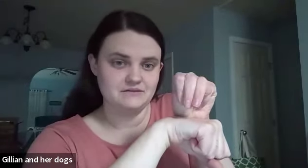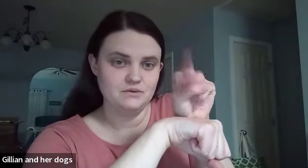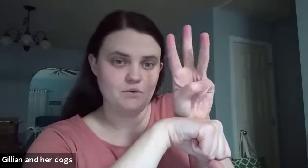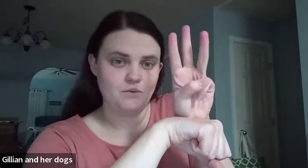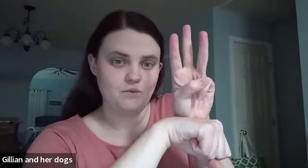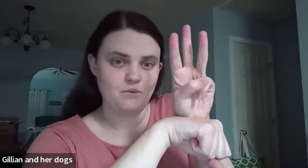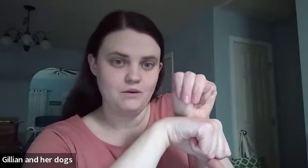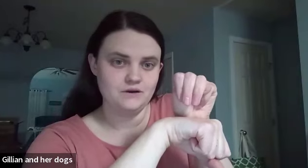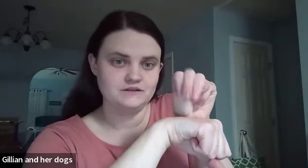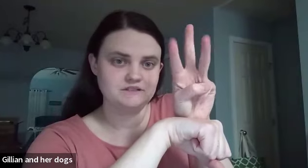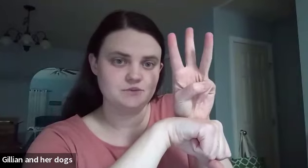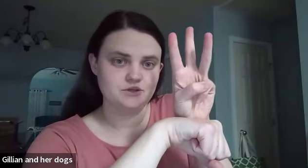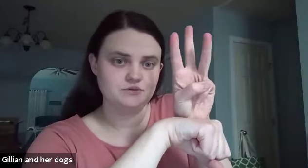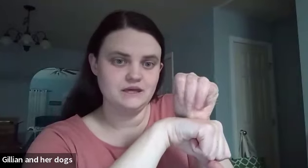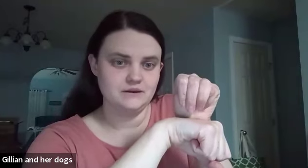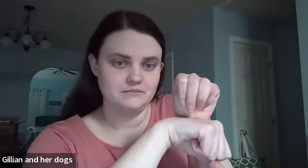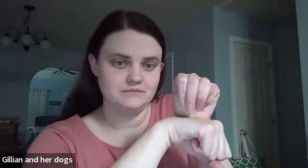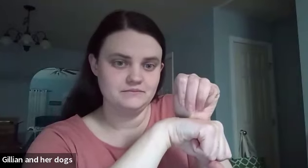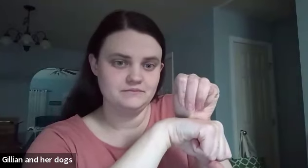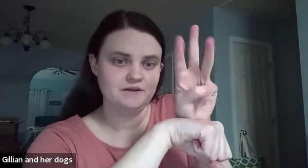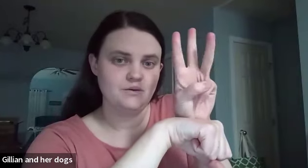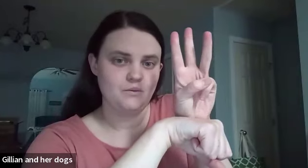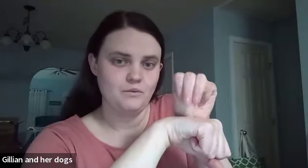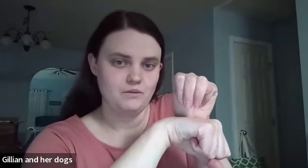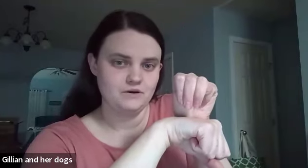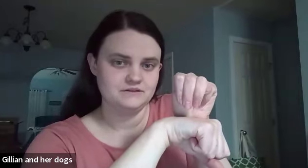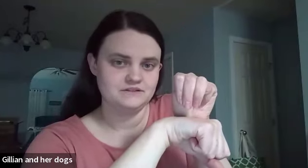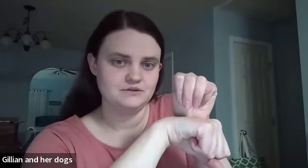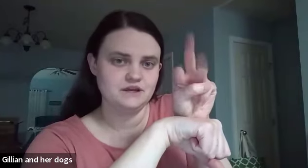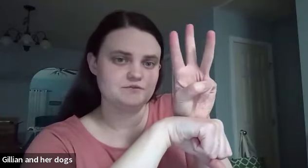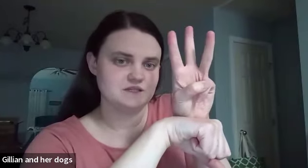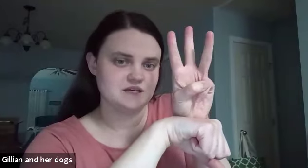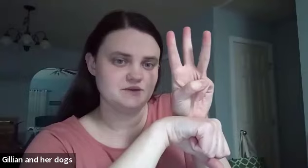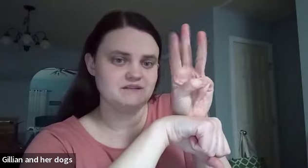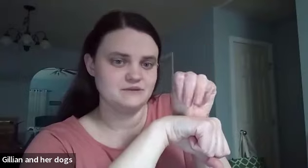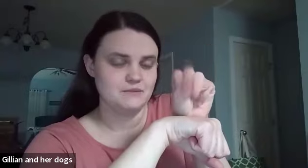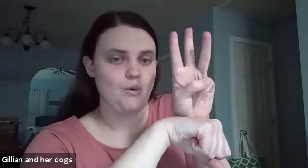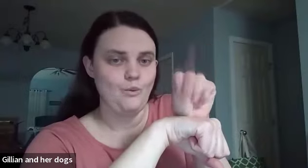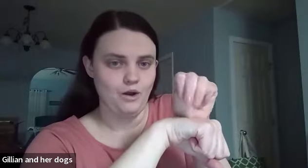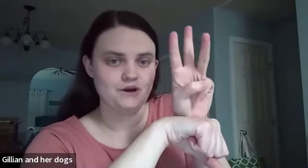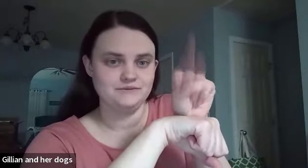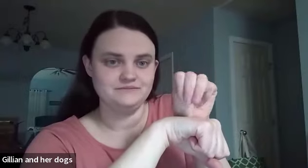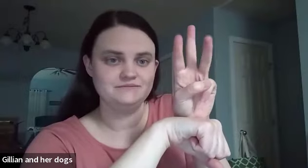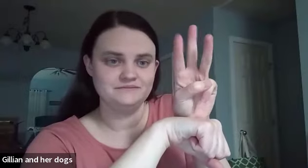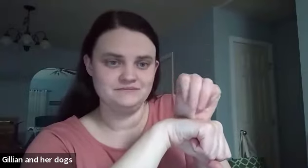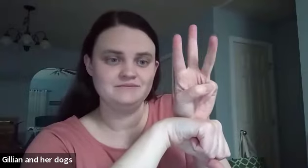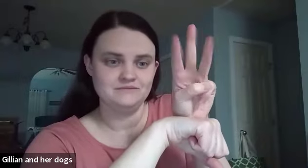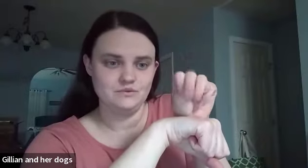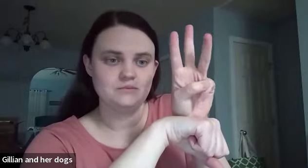down. Walmart. W-M. Walmart. So it goes from a W into an M. Walmart. Walmart.